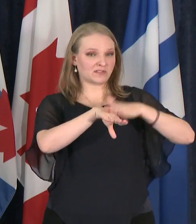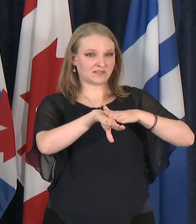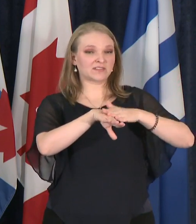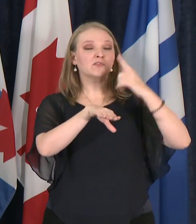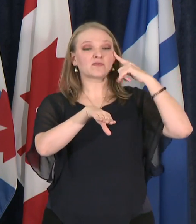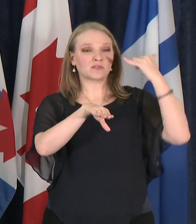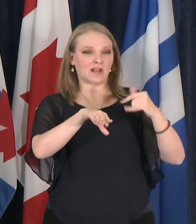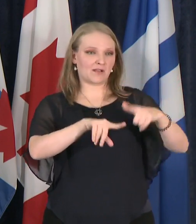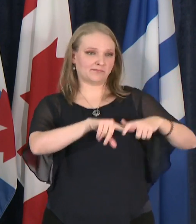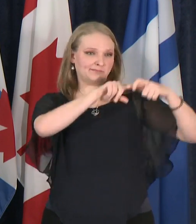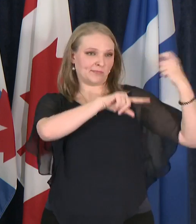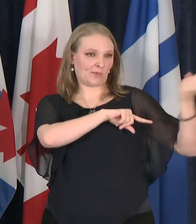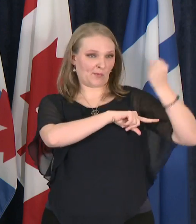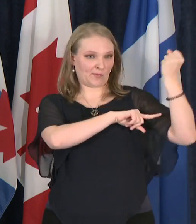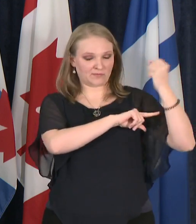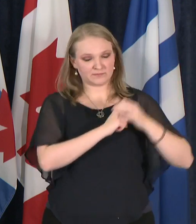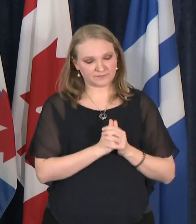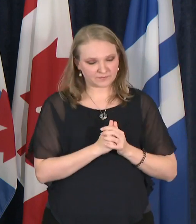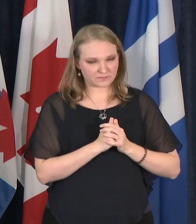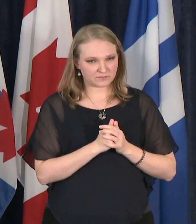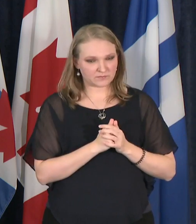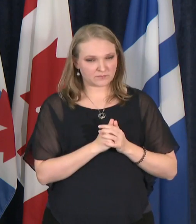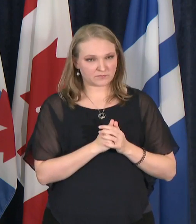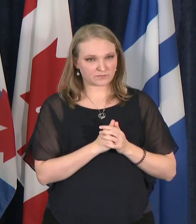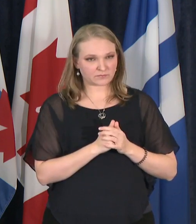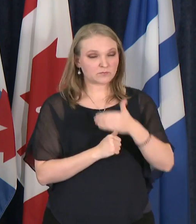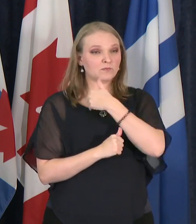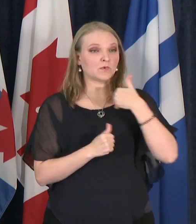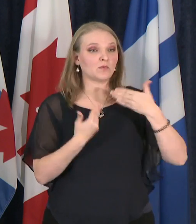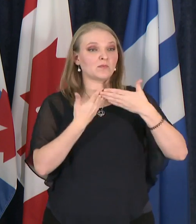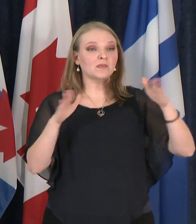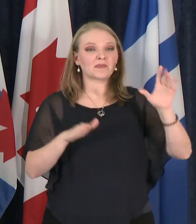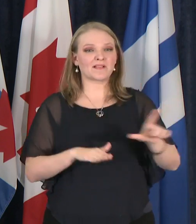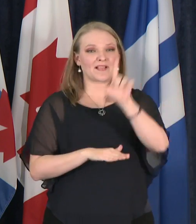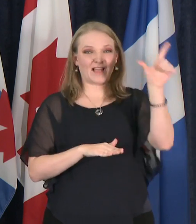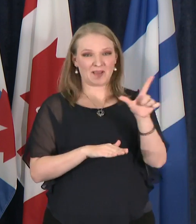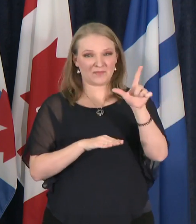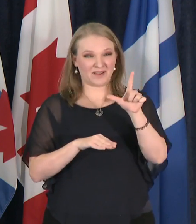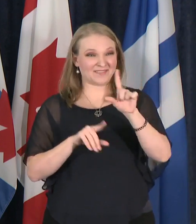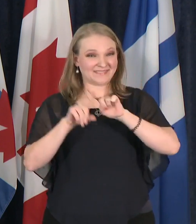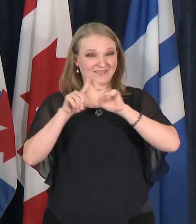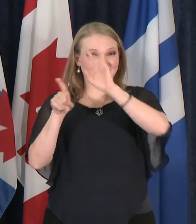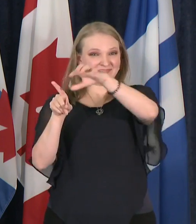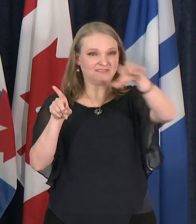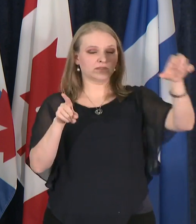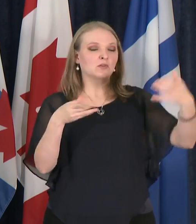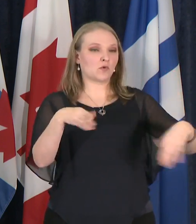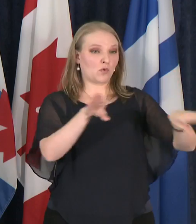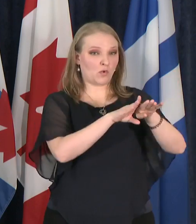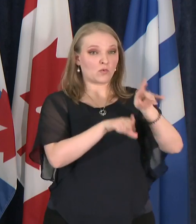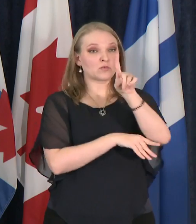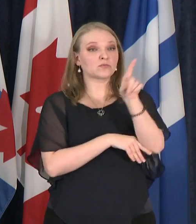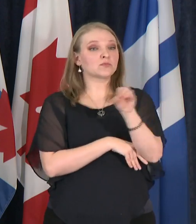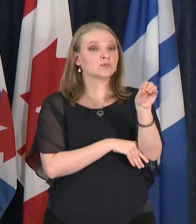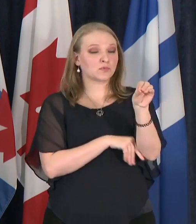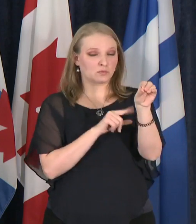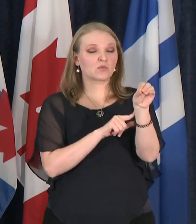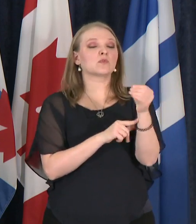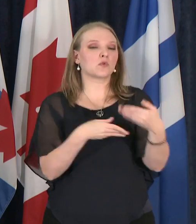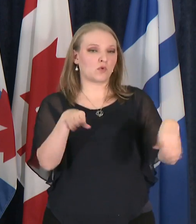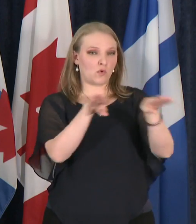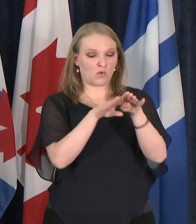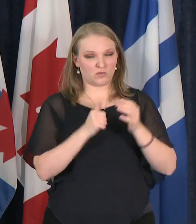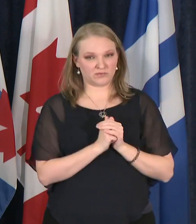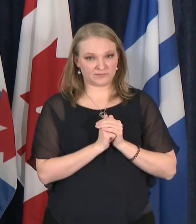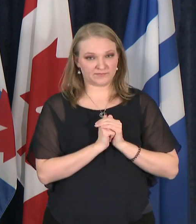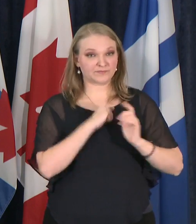suspended. All Toronto Public Library branches are closed. The Toronto Zoo is closed. And while garbage